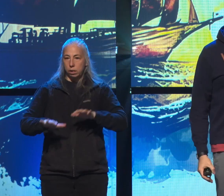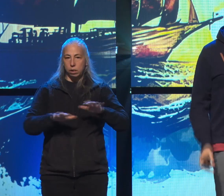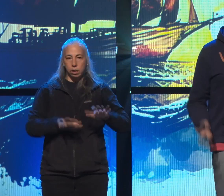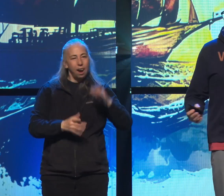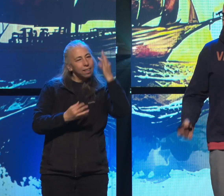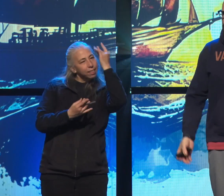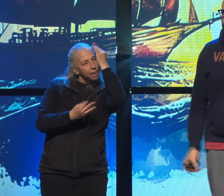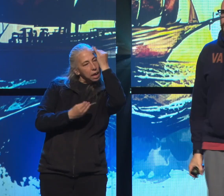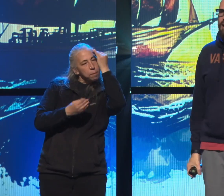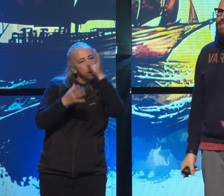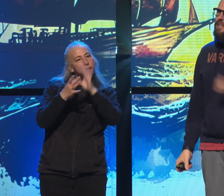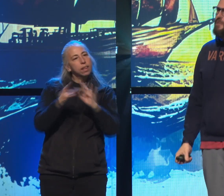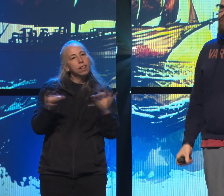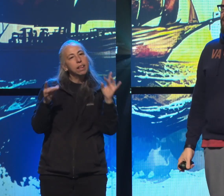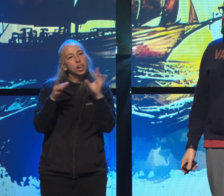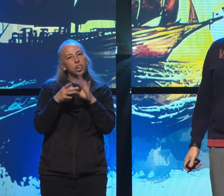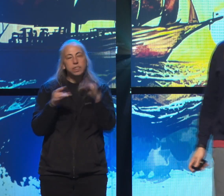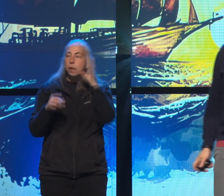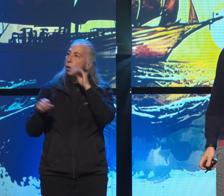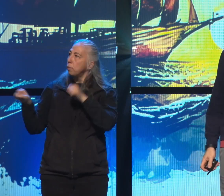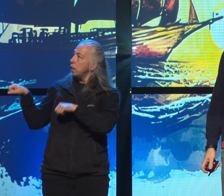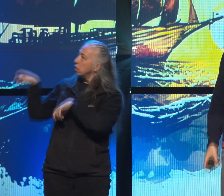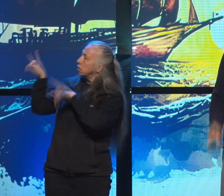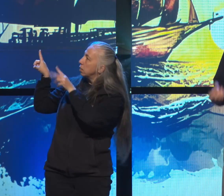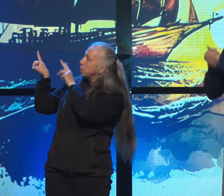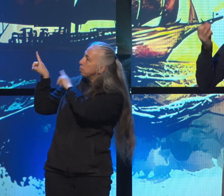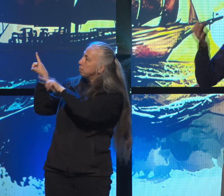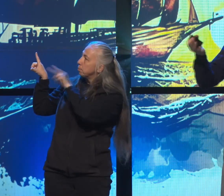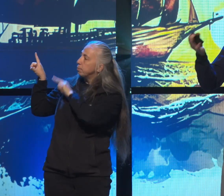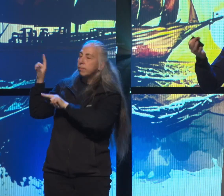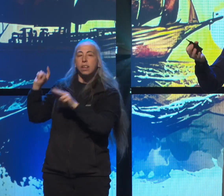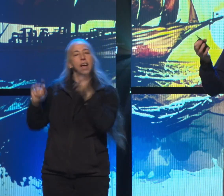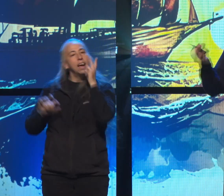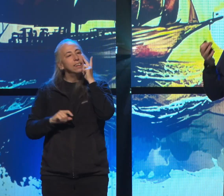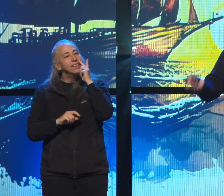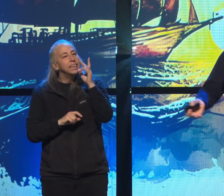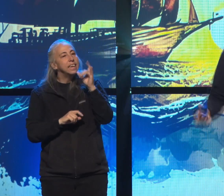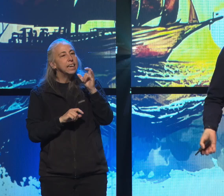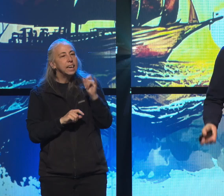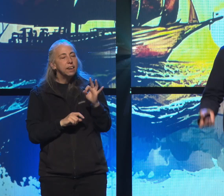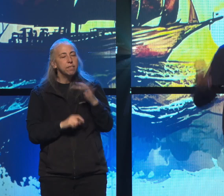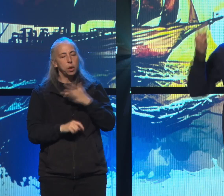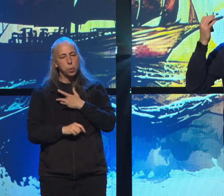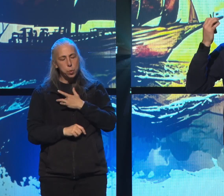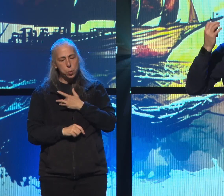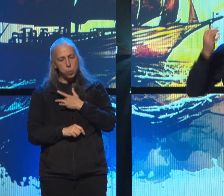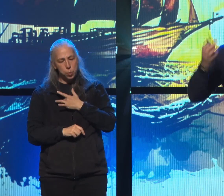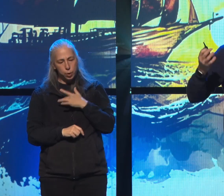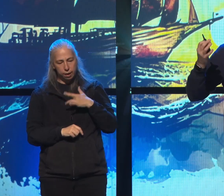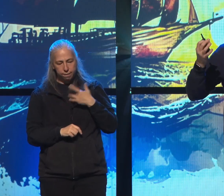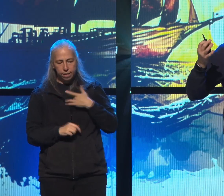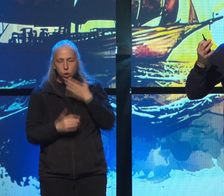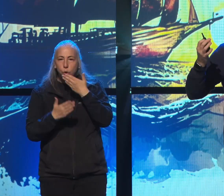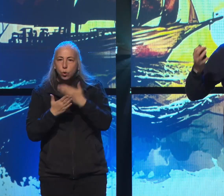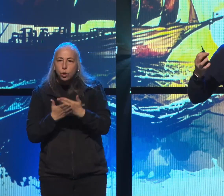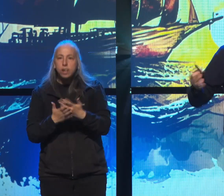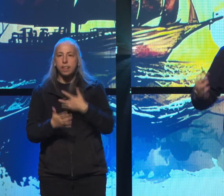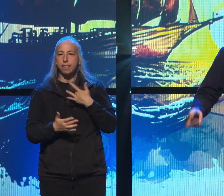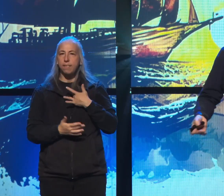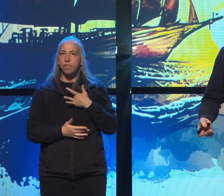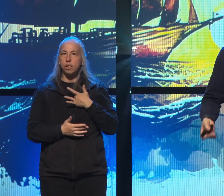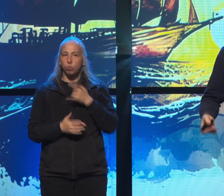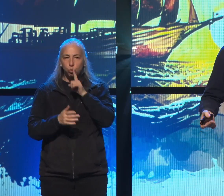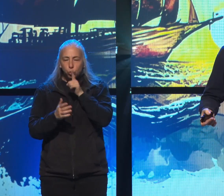of this song. They'll be up on the screen, and see if they resonate, and just hold space for the honesty of like, yeah, this